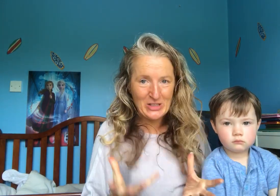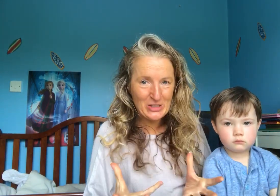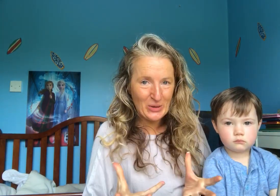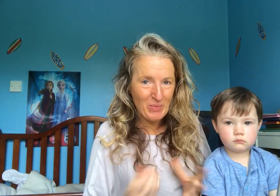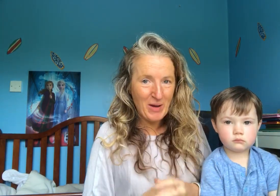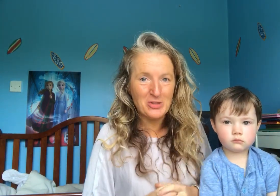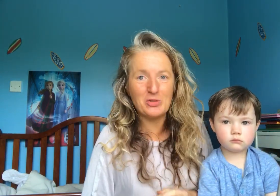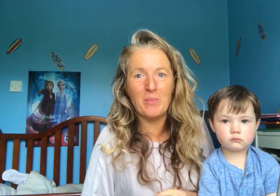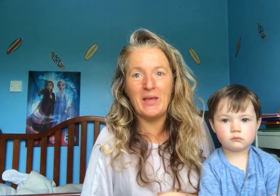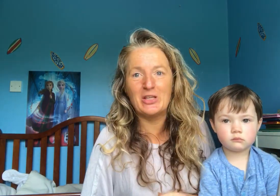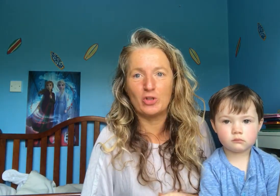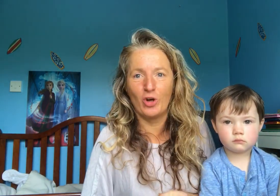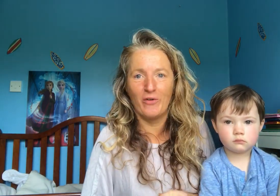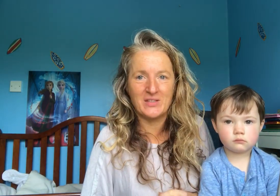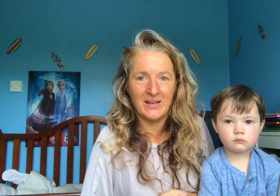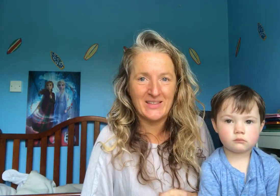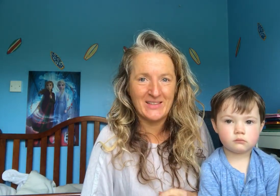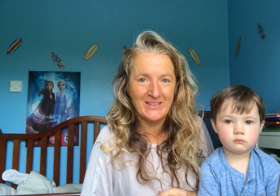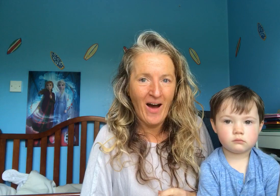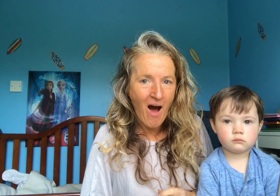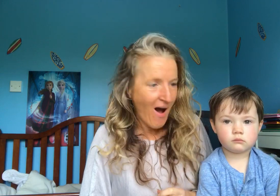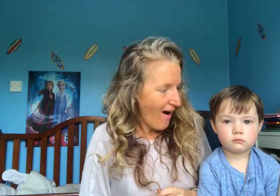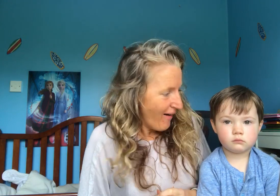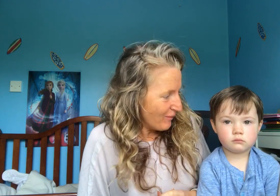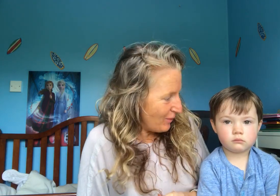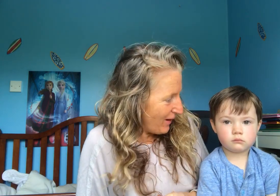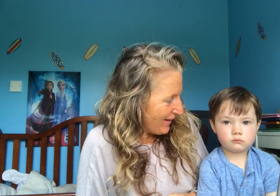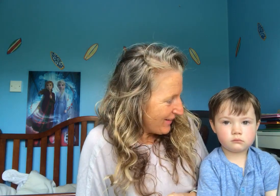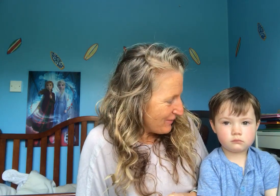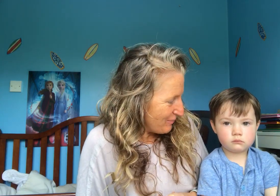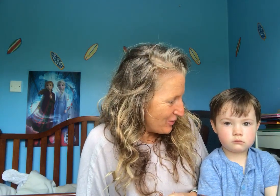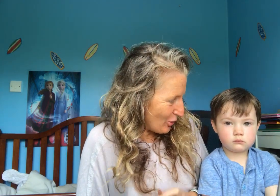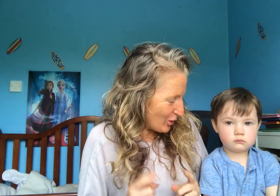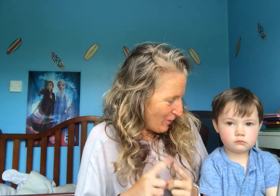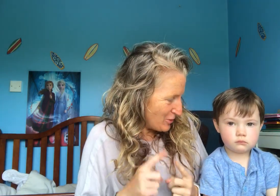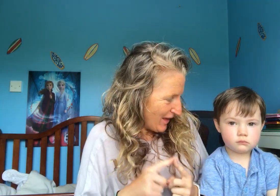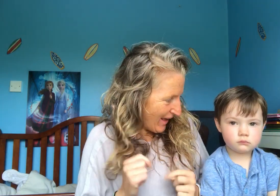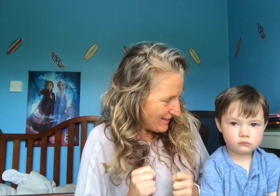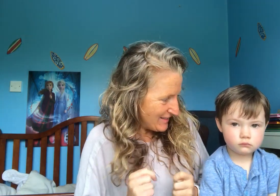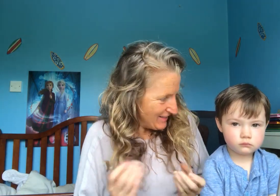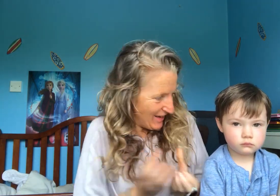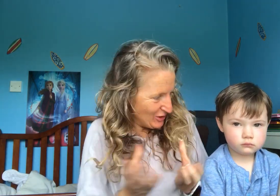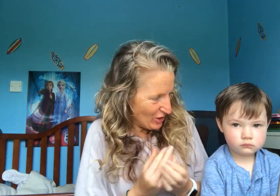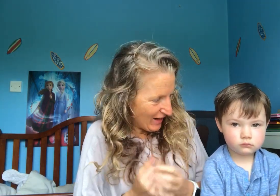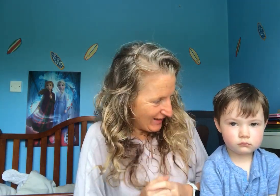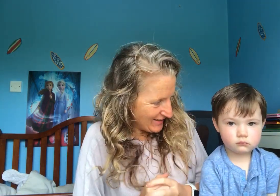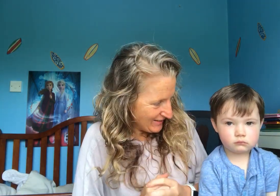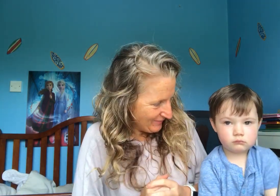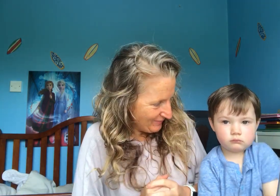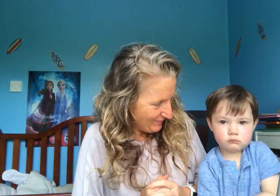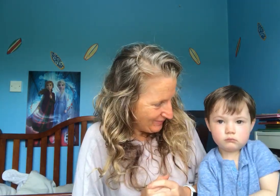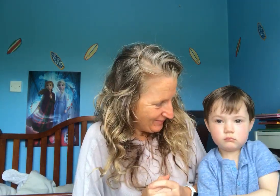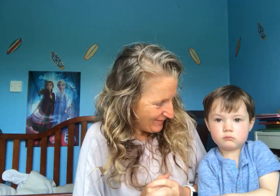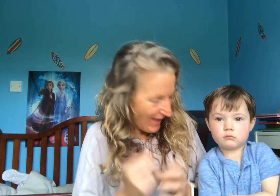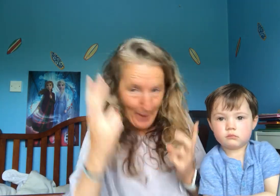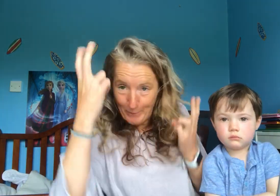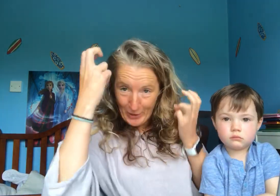Easter, we might do some Easter law of signs. Will we? We talk about eggs and chocolate and